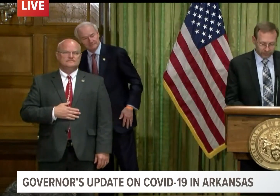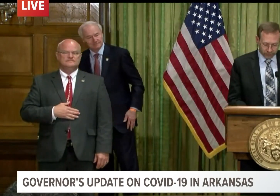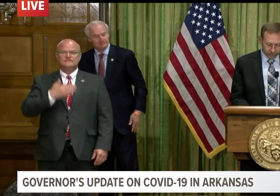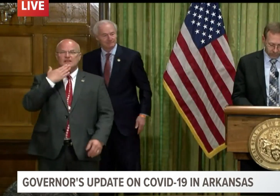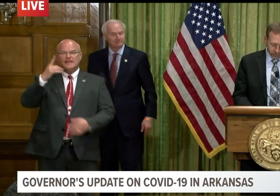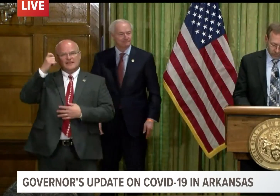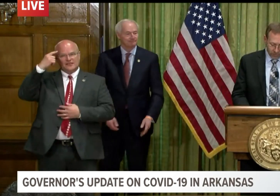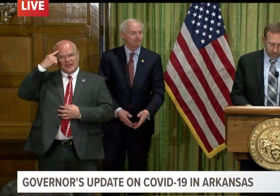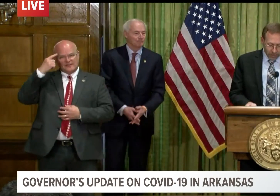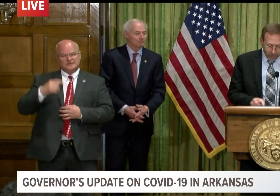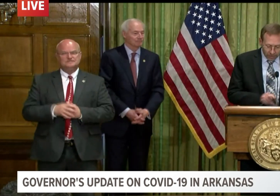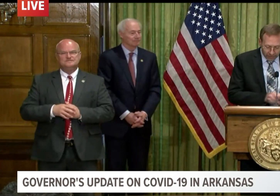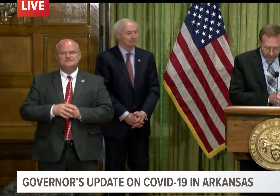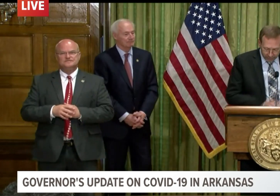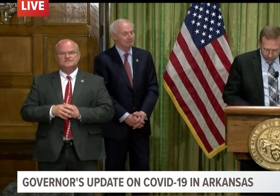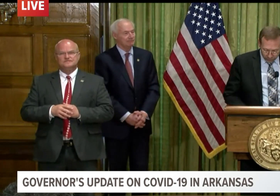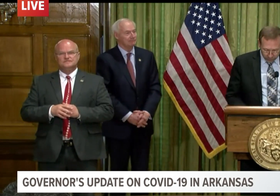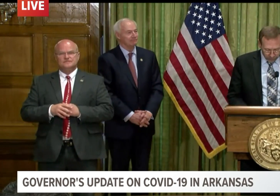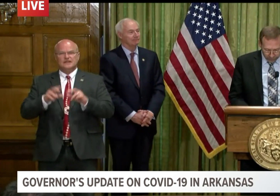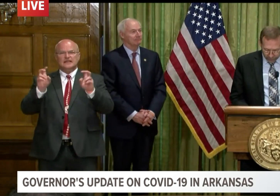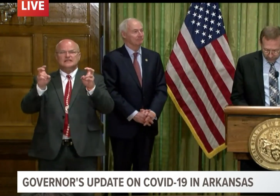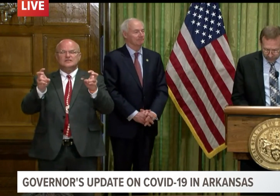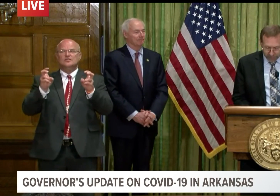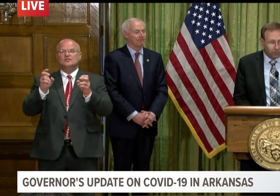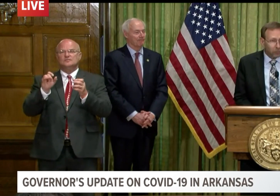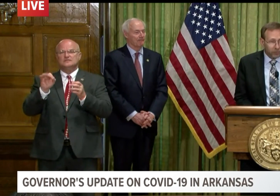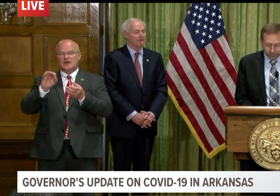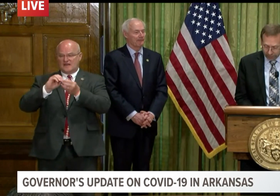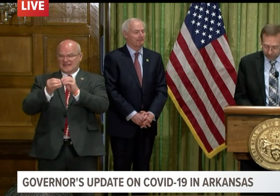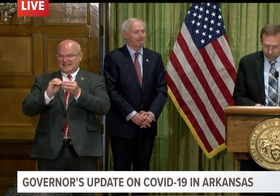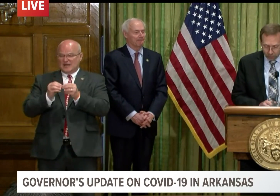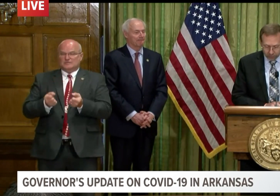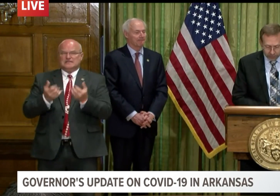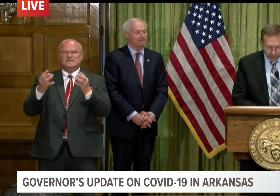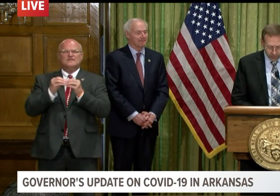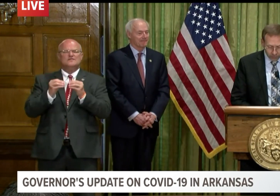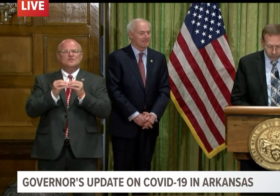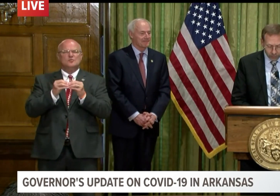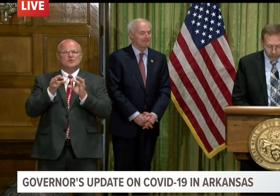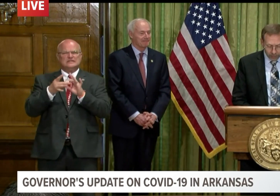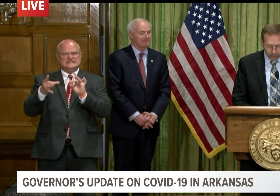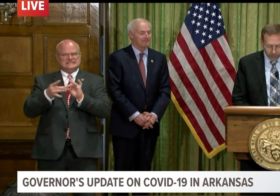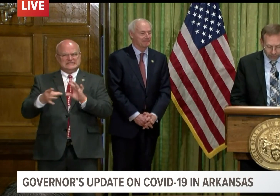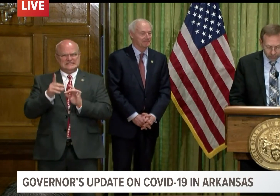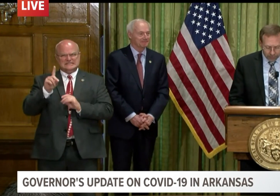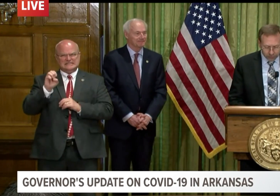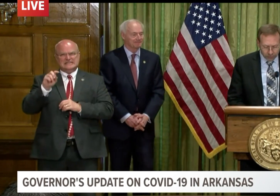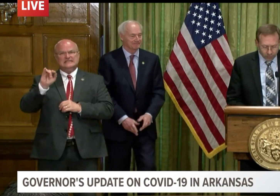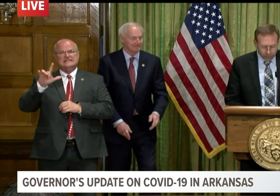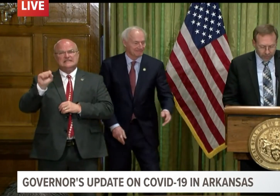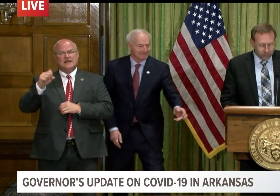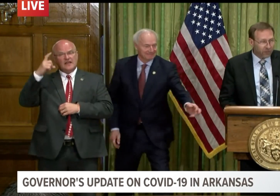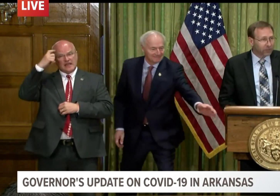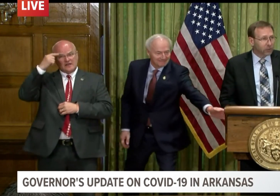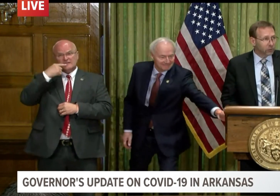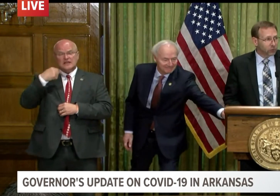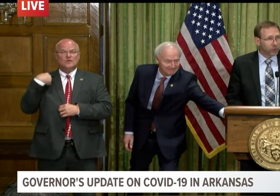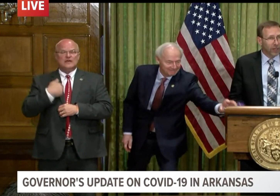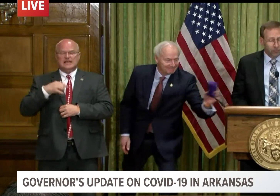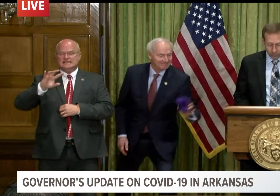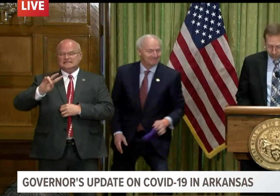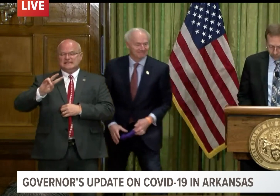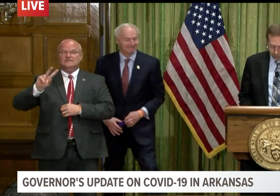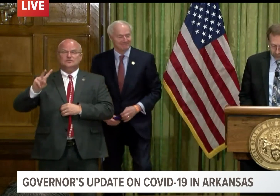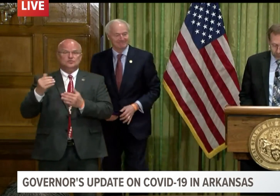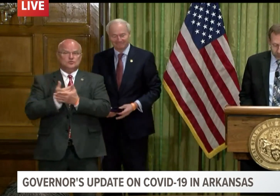Thank you, Governor. In terms of the numbers, giving a few more details, the Governor mentioned that we had 72